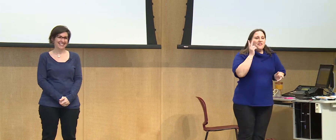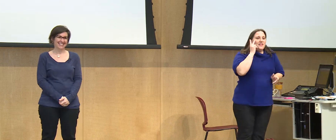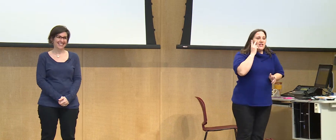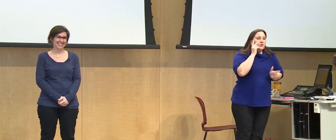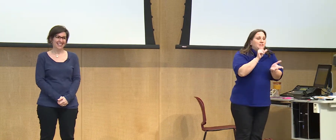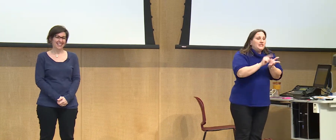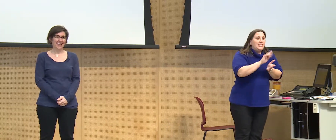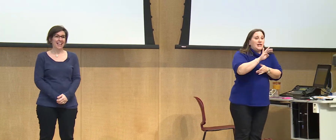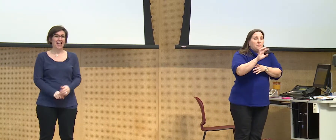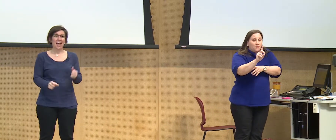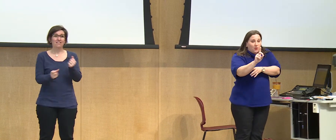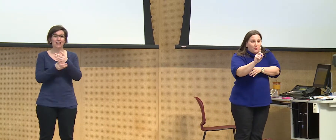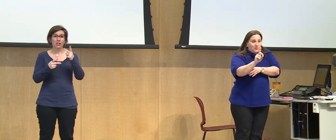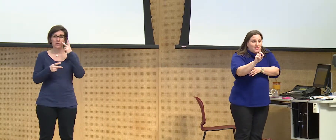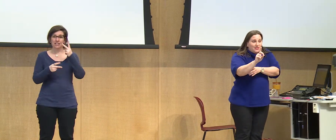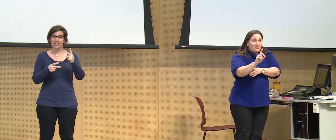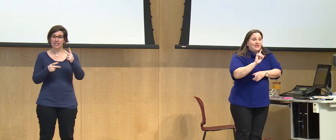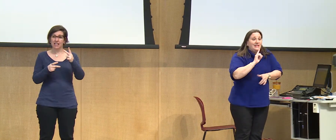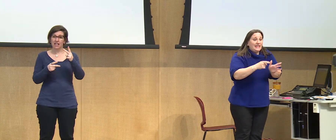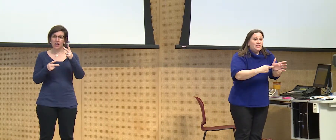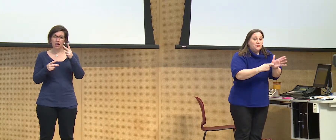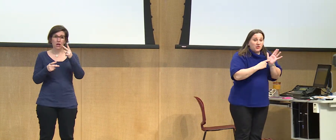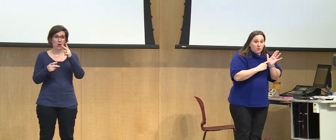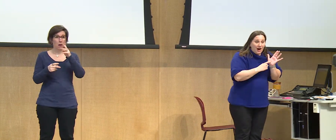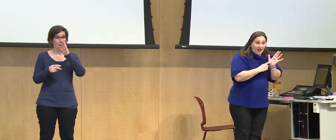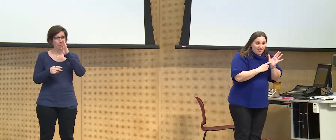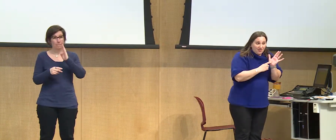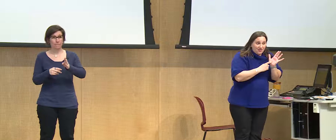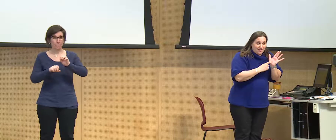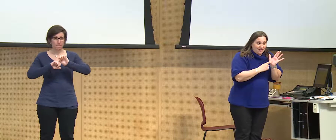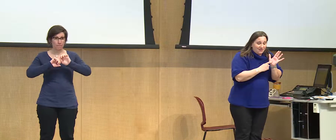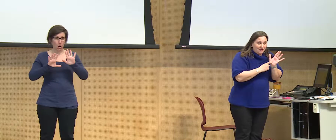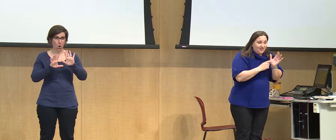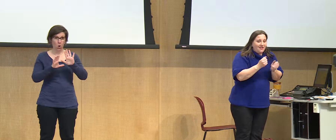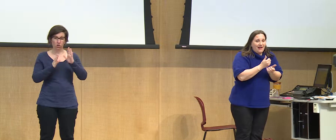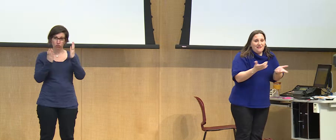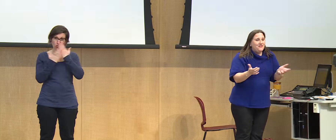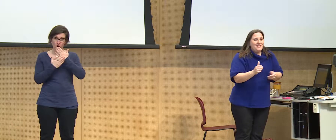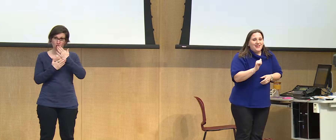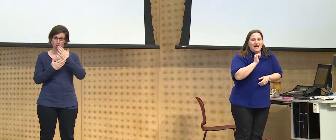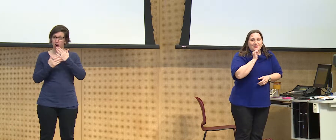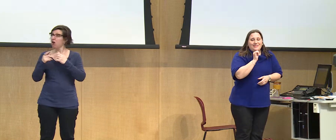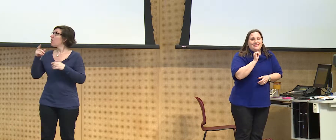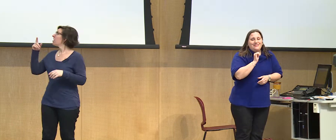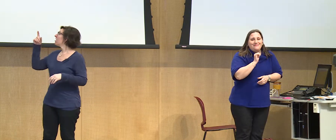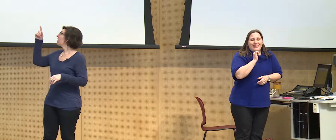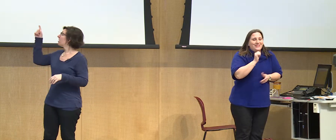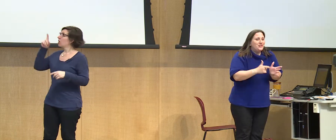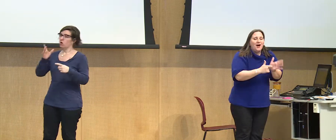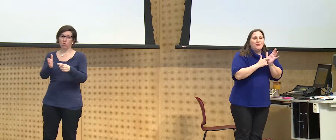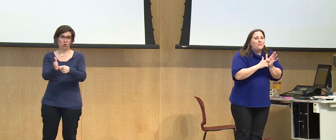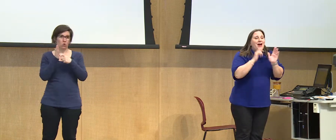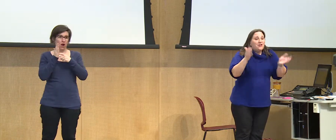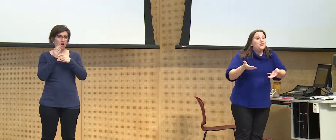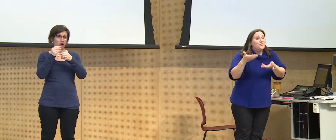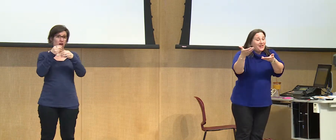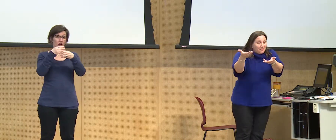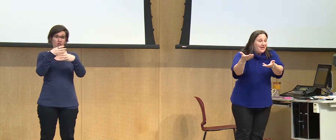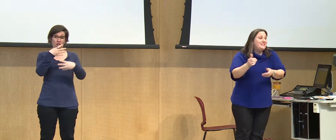Everything you see in bold is required. Everything else is not required. It's recommended,